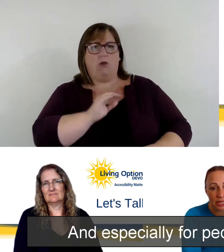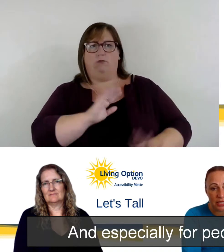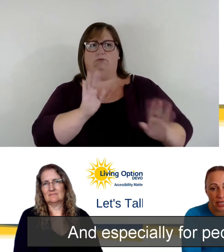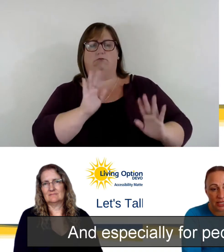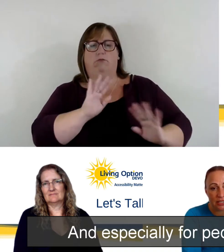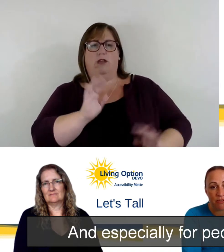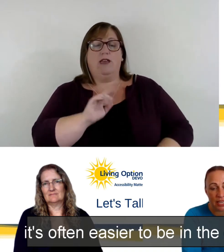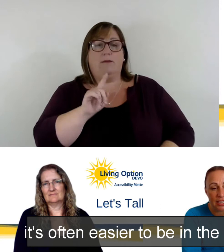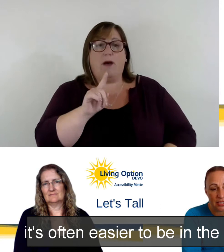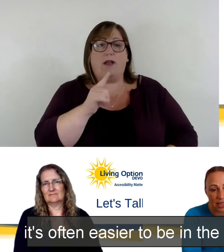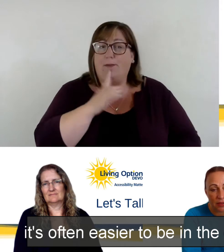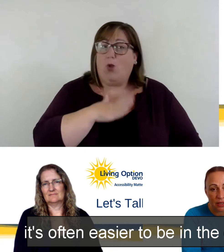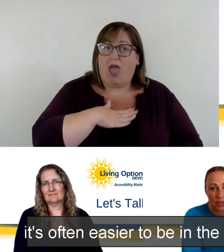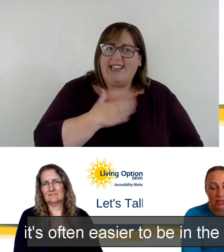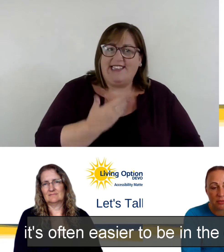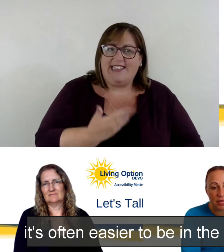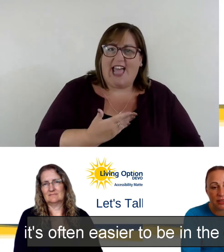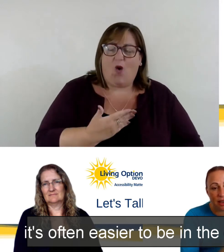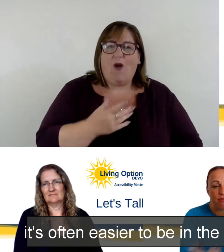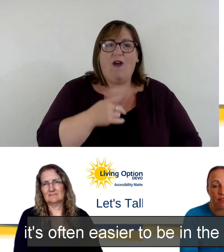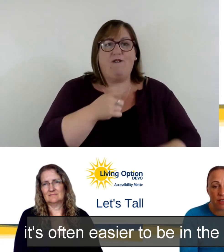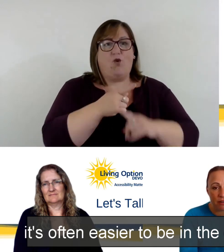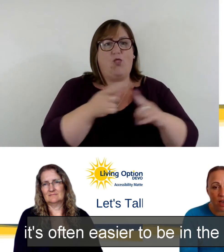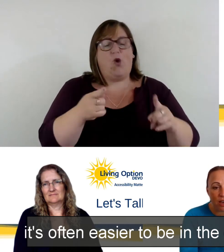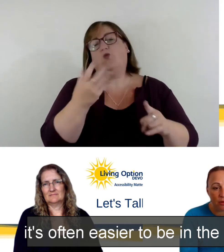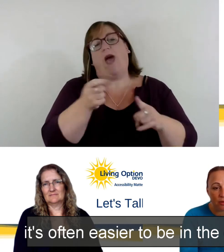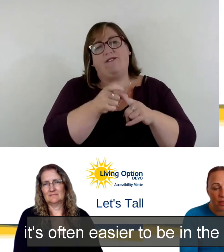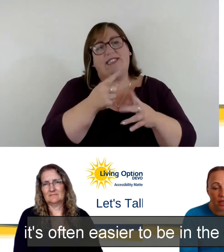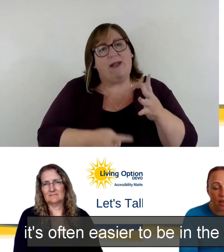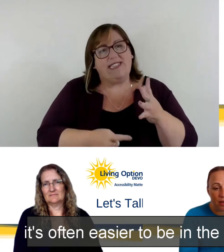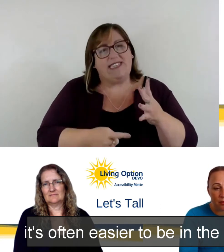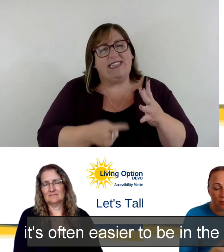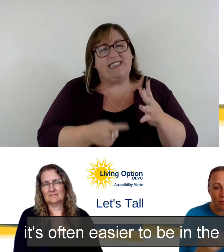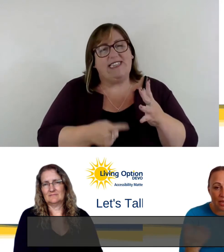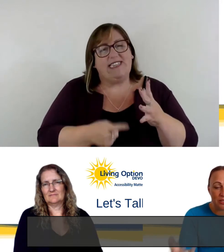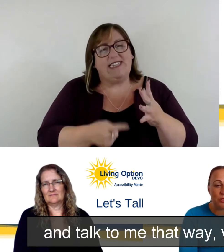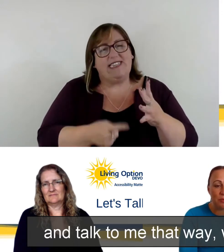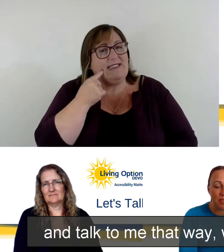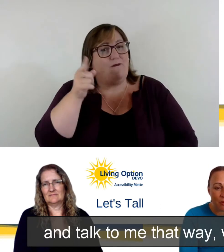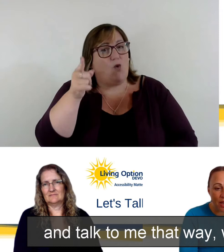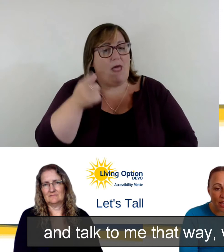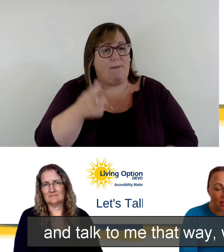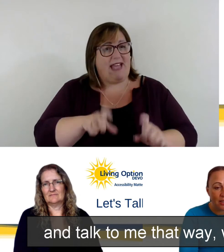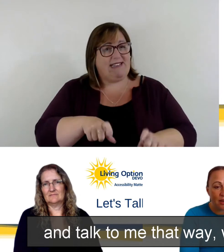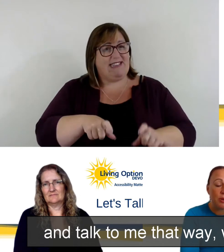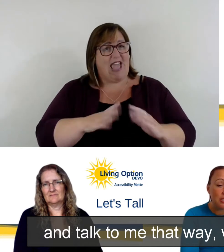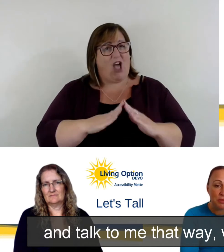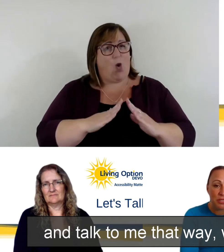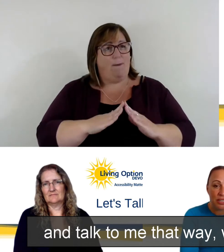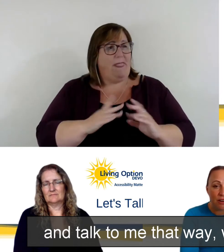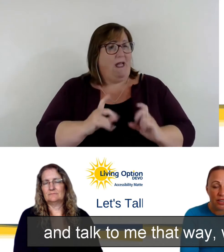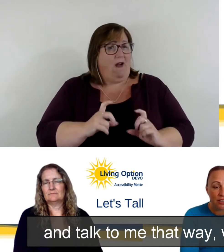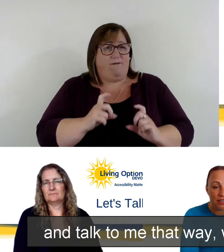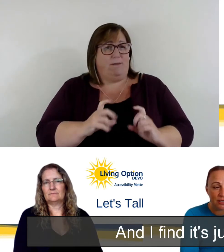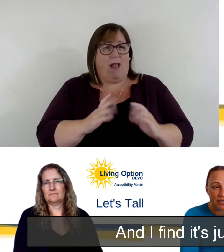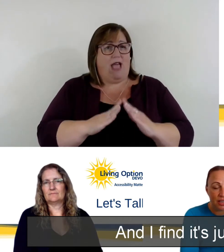with disabilities, it's often easier to be in the comfort of their own home and talk to me that way, which is